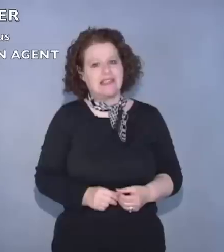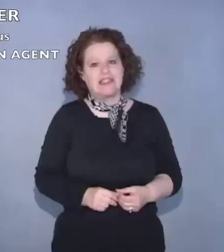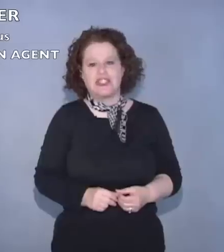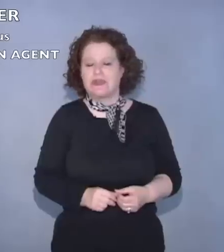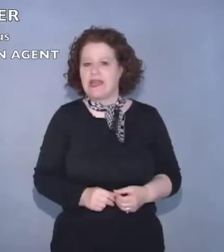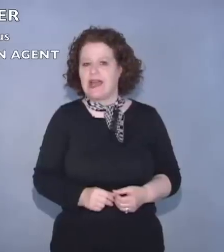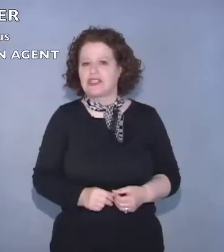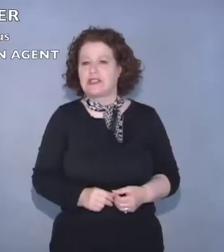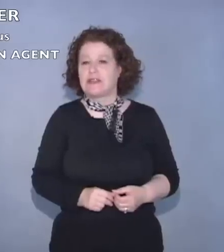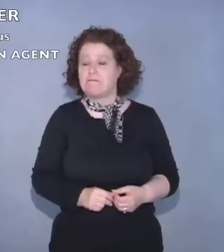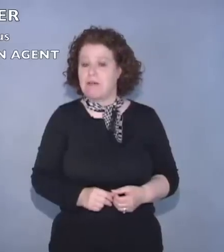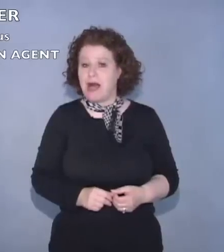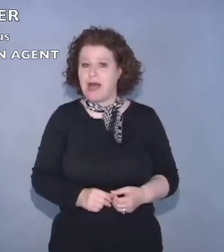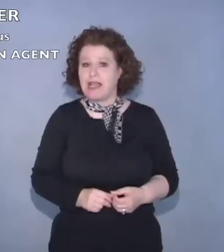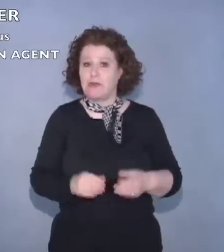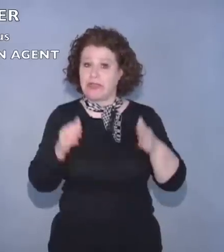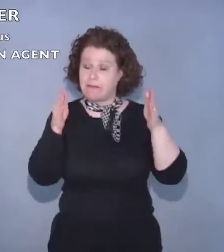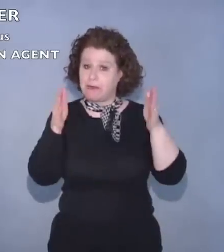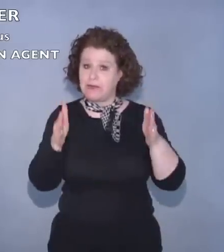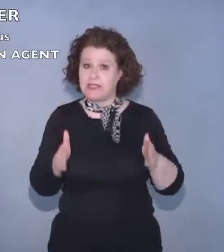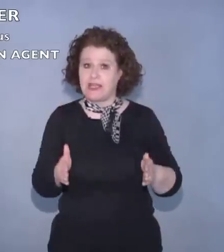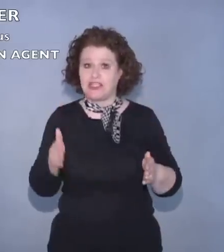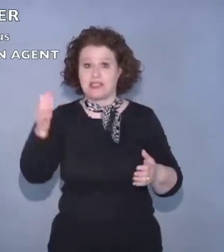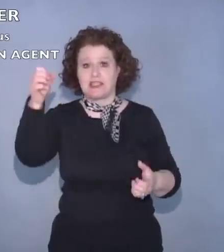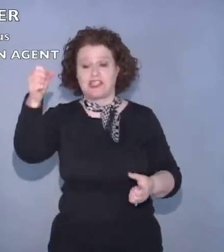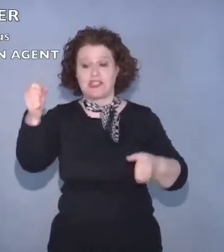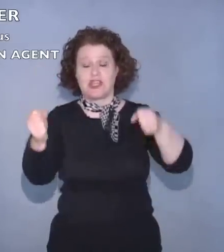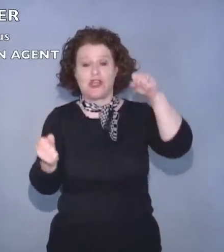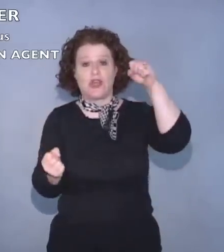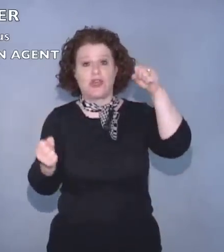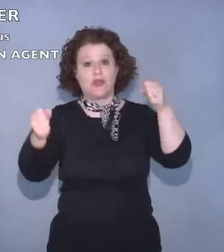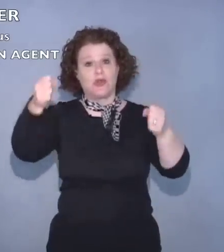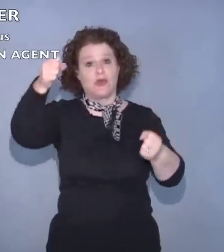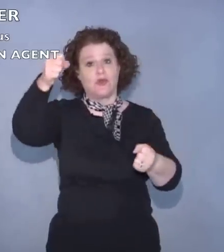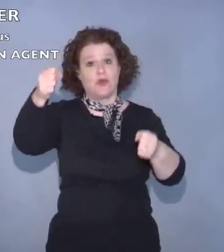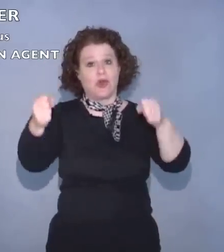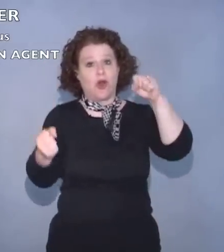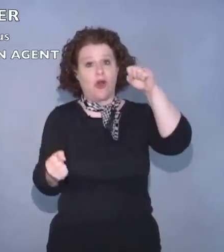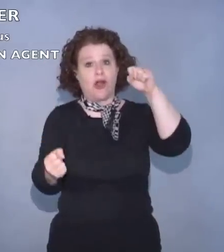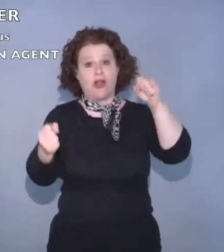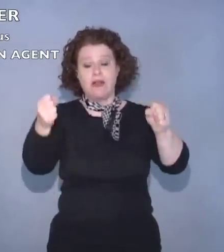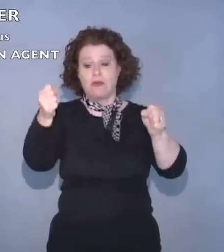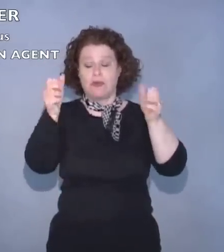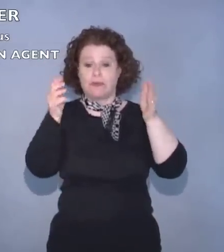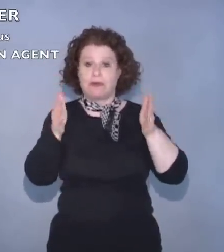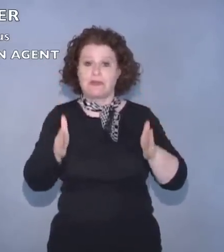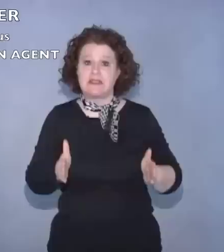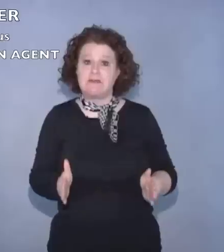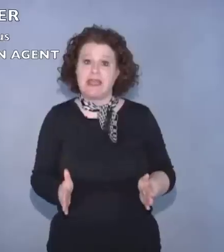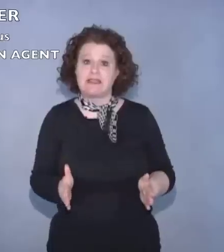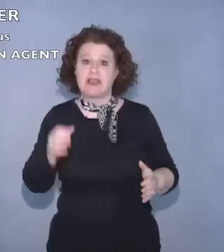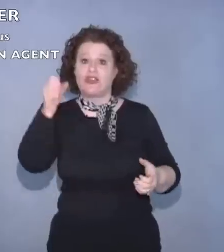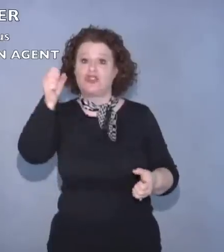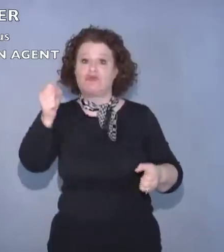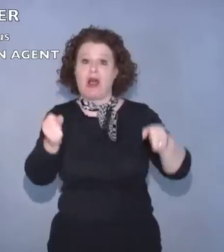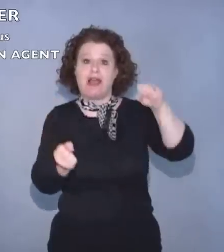that you can actually combine with that person agent, such as car with the person makes